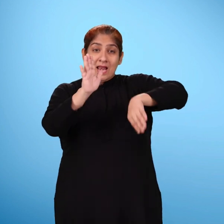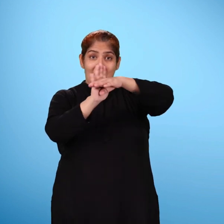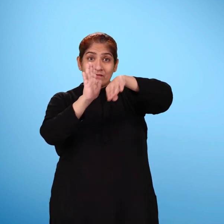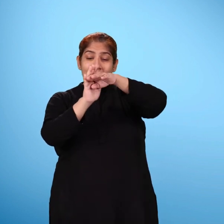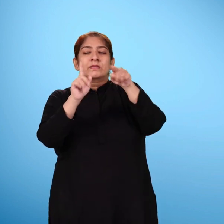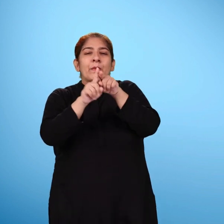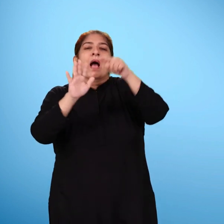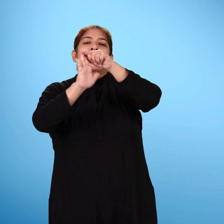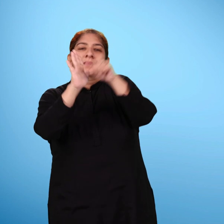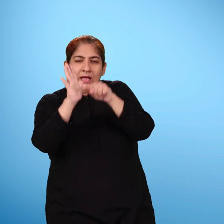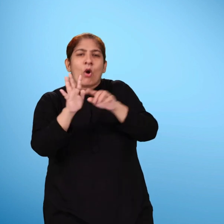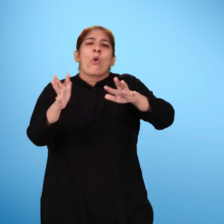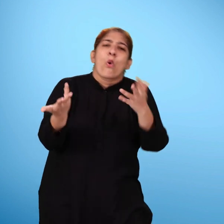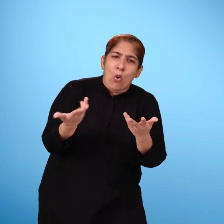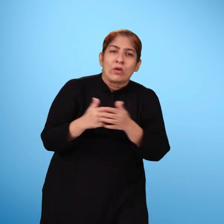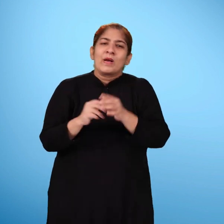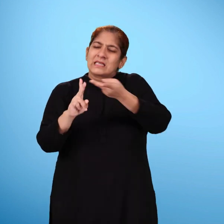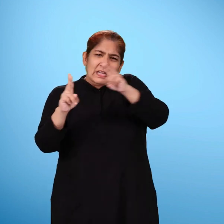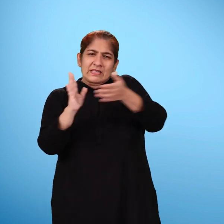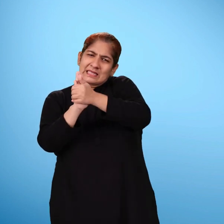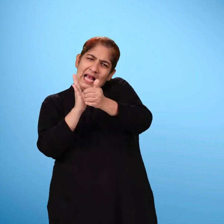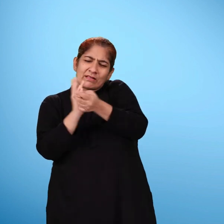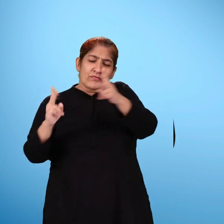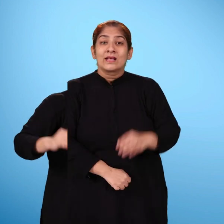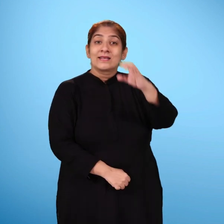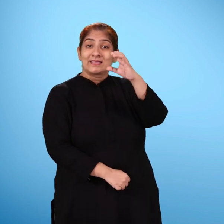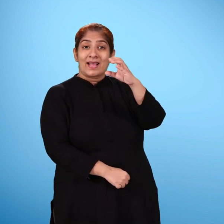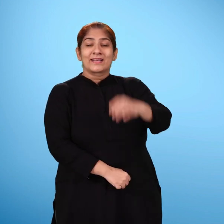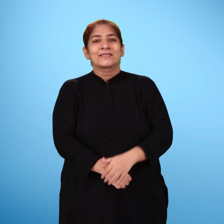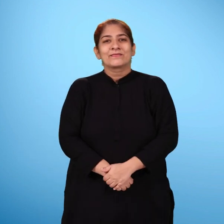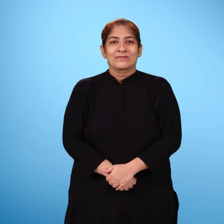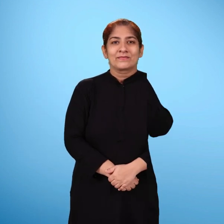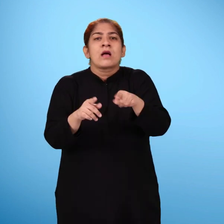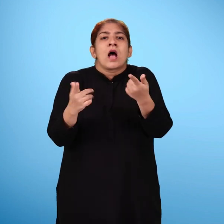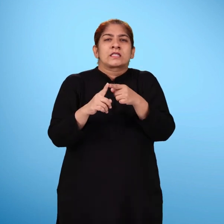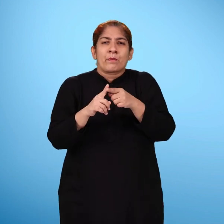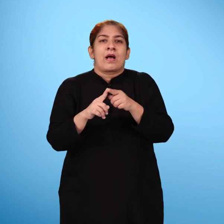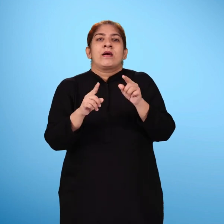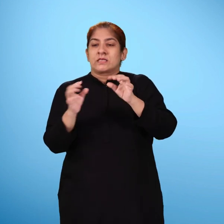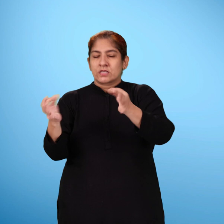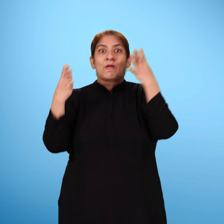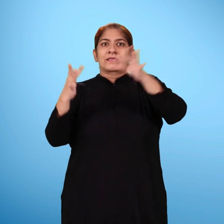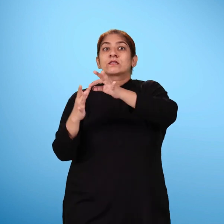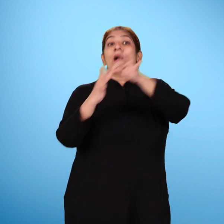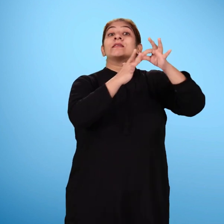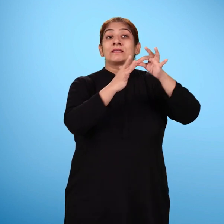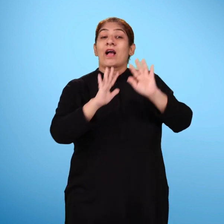Improve ethical and professional standards among teachers. Option C. Improve professional competence of